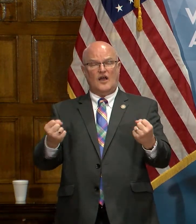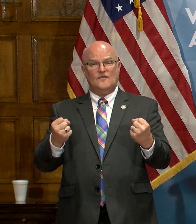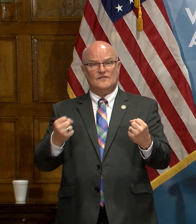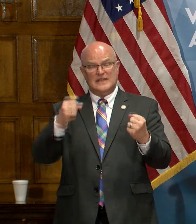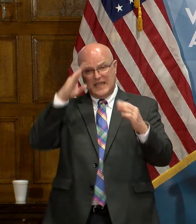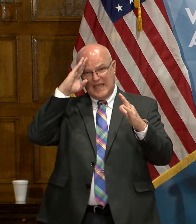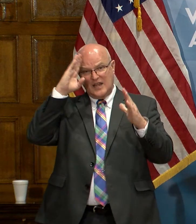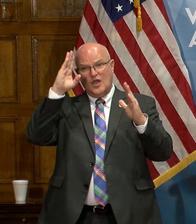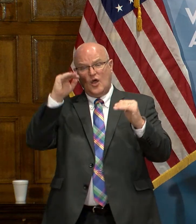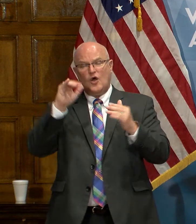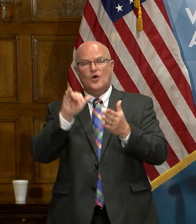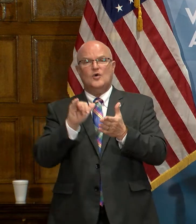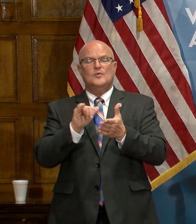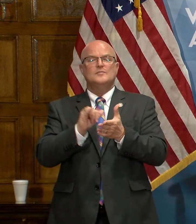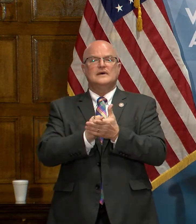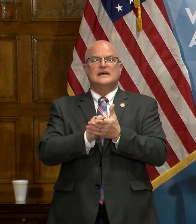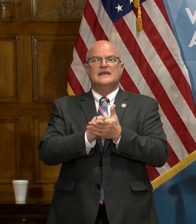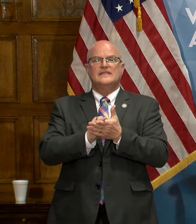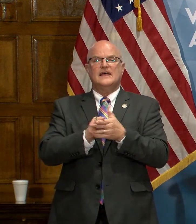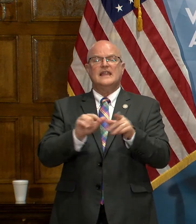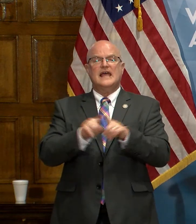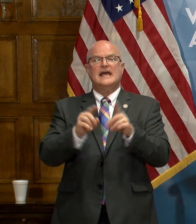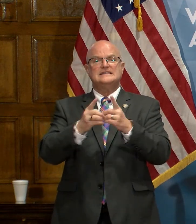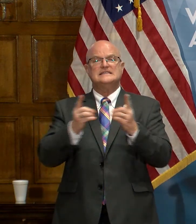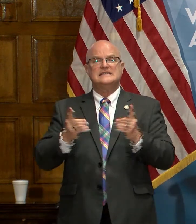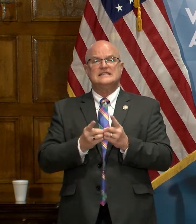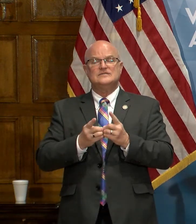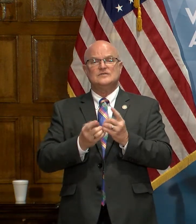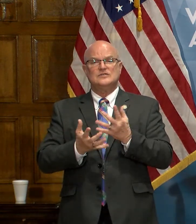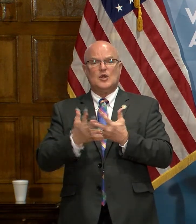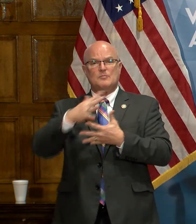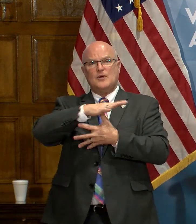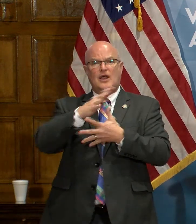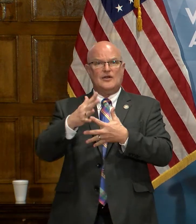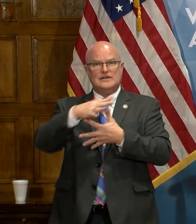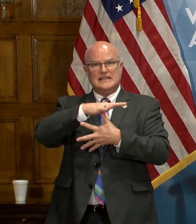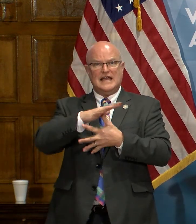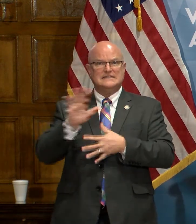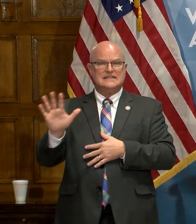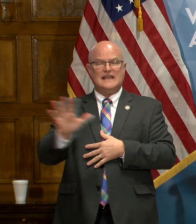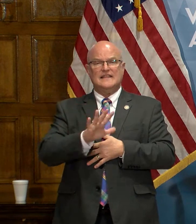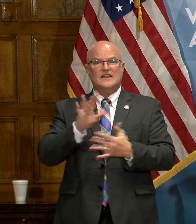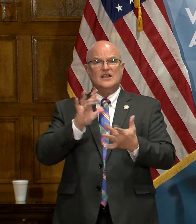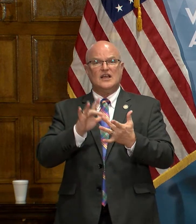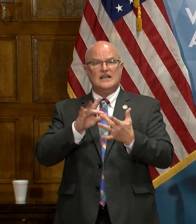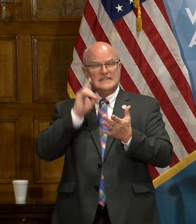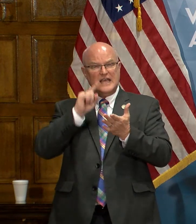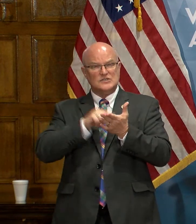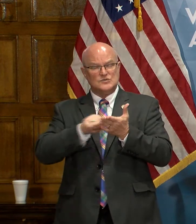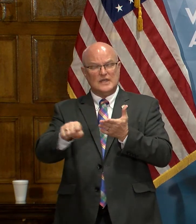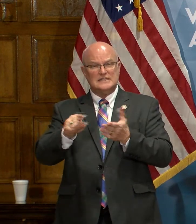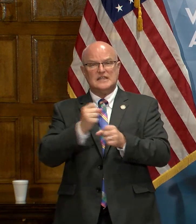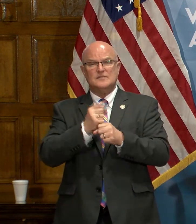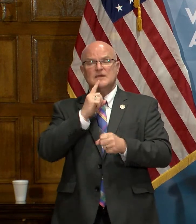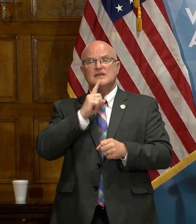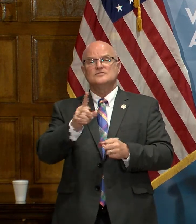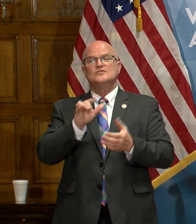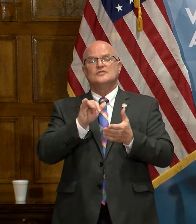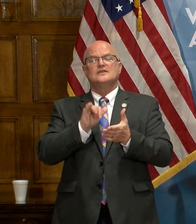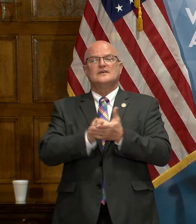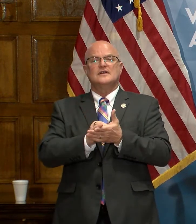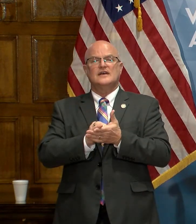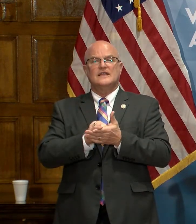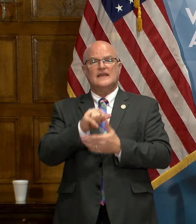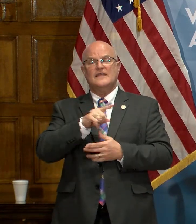and hope that as districts are prioritizing their contact tracing efforts to make sure